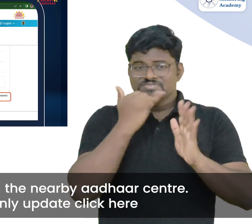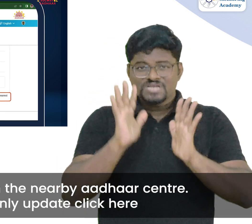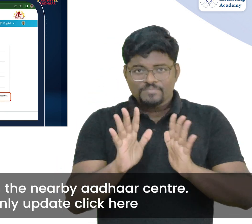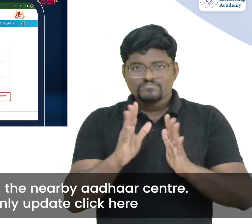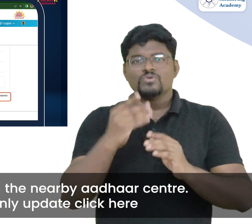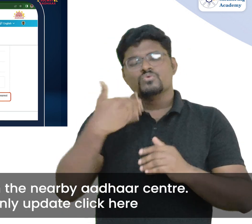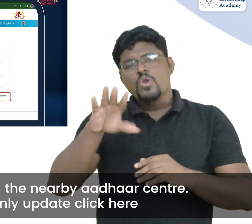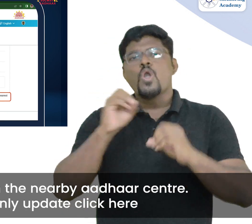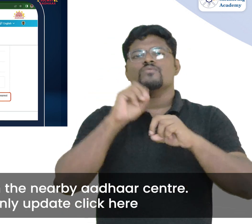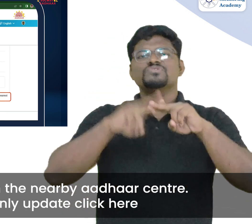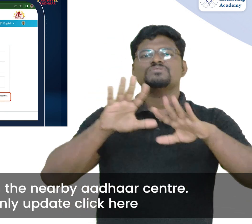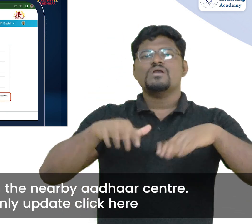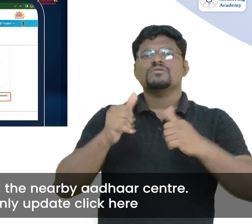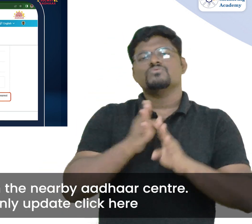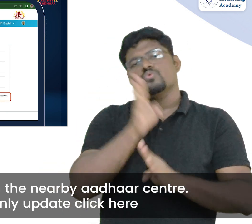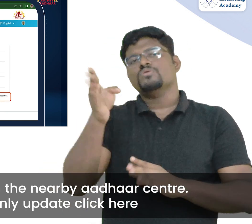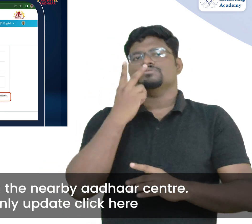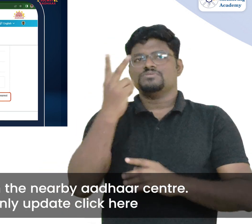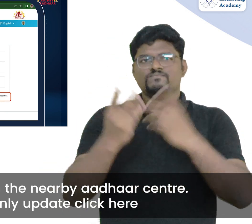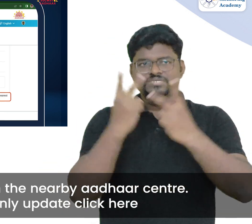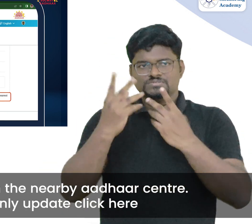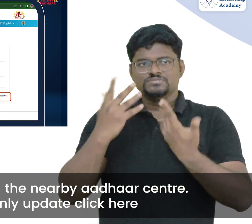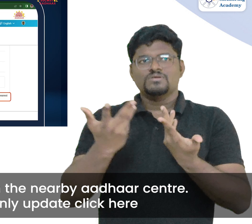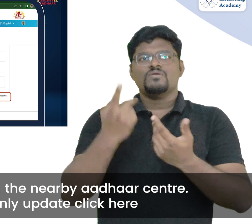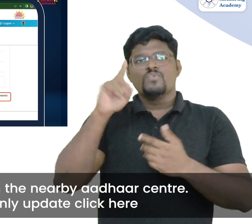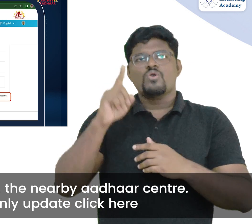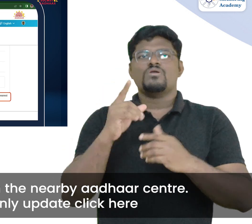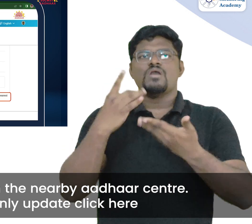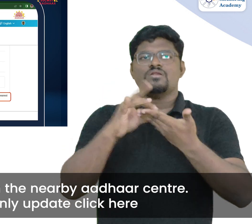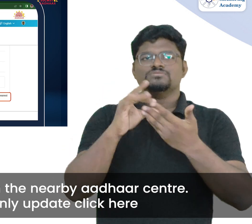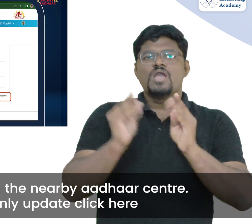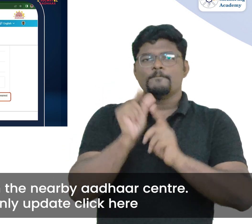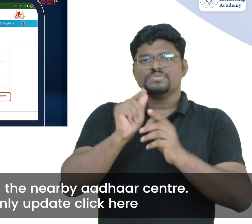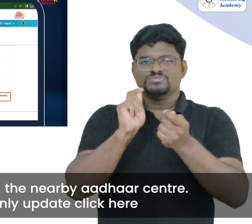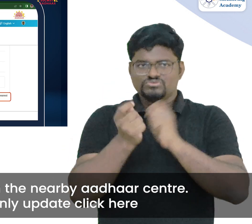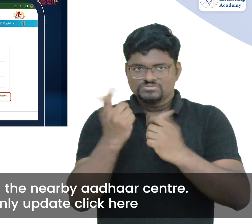in the nearby Aadhaar center. For address only update, click here.